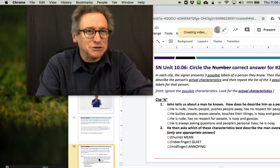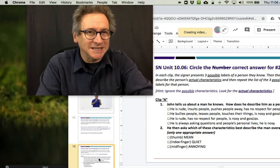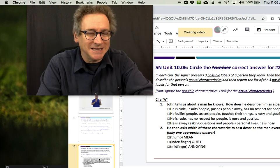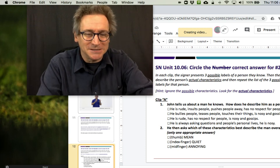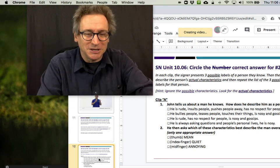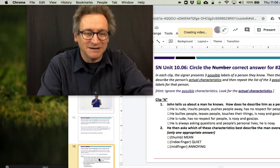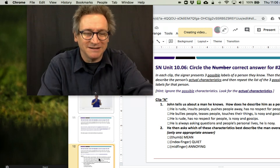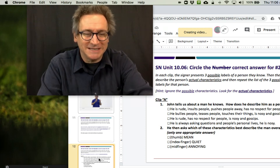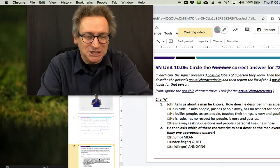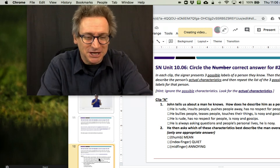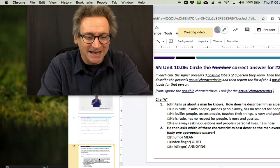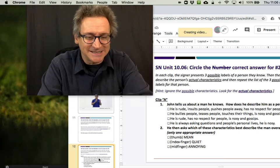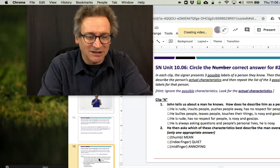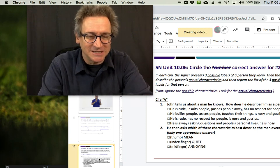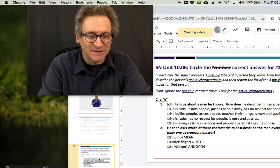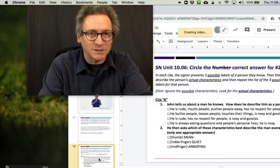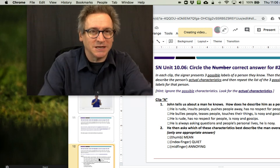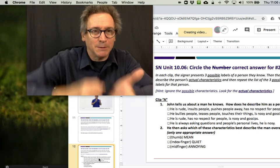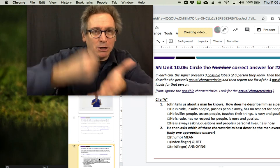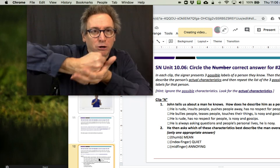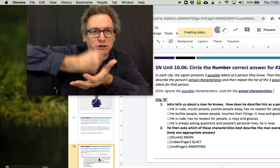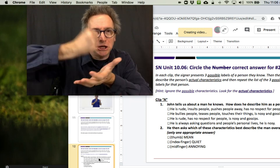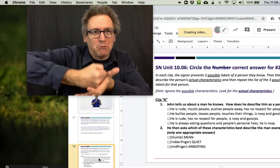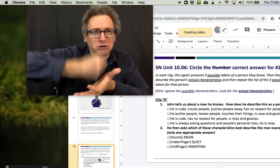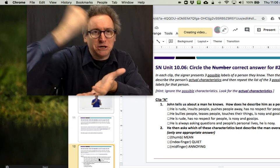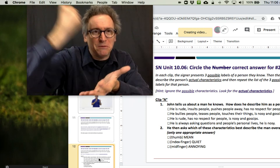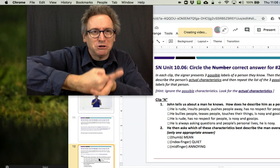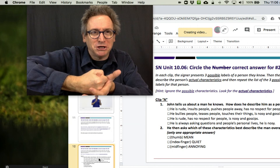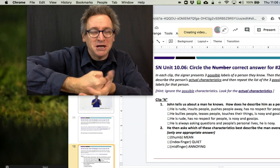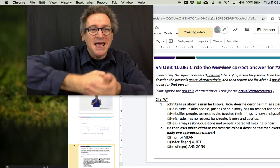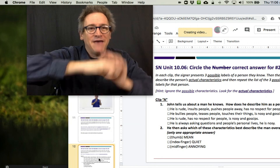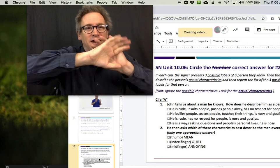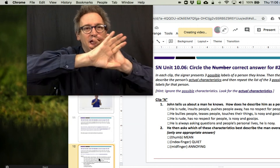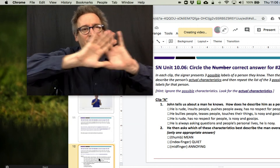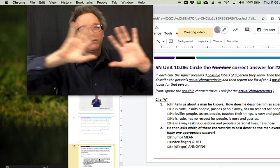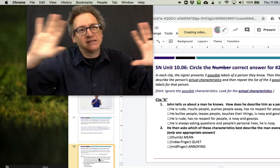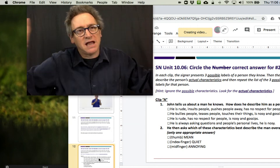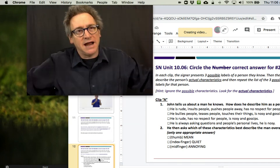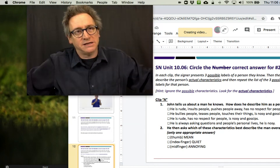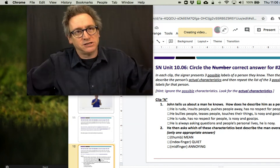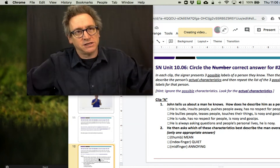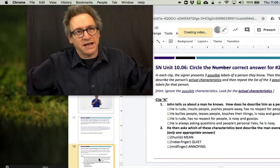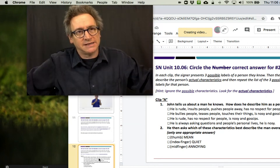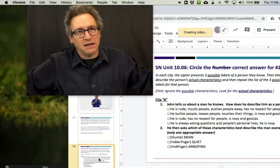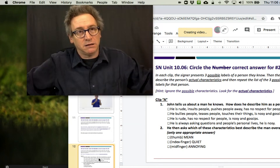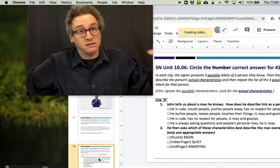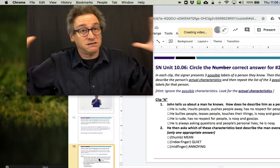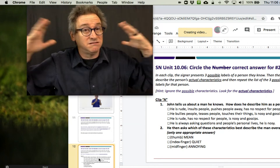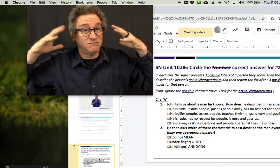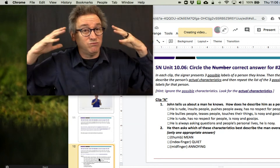the interesting things about teaching ASL is everyone's like about immersion, immersion, immersion. And then every slide is just